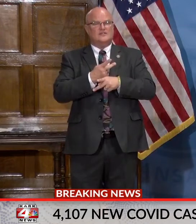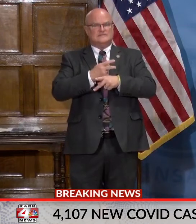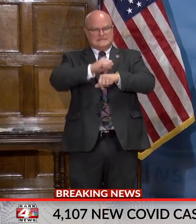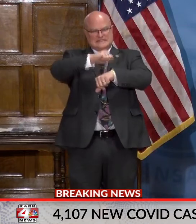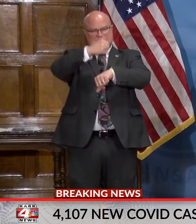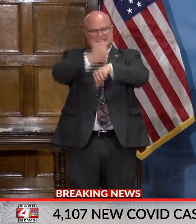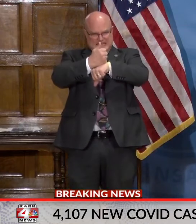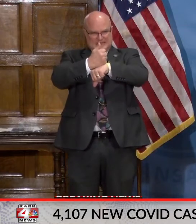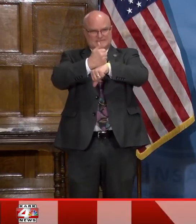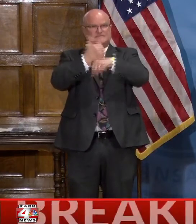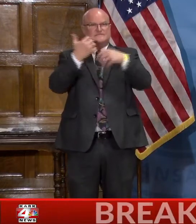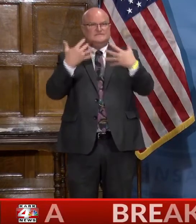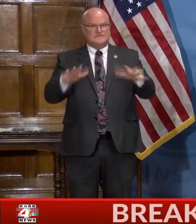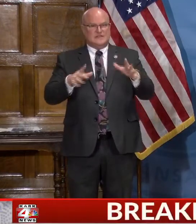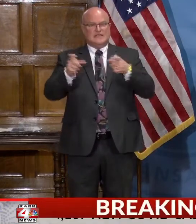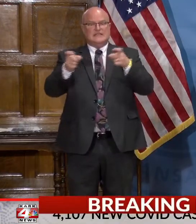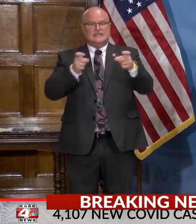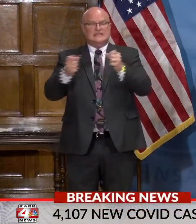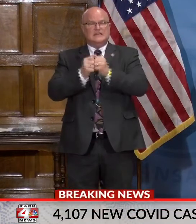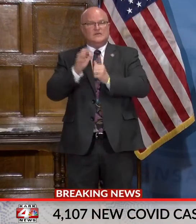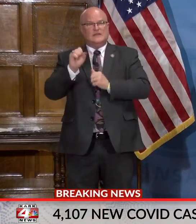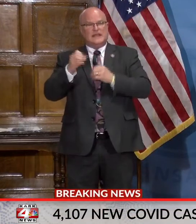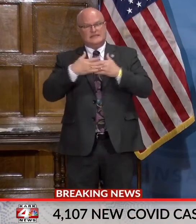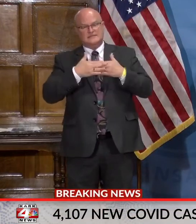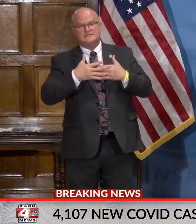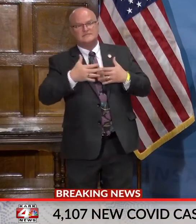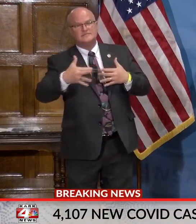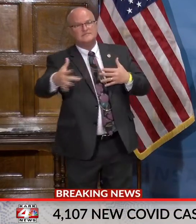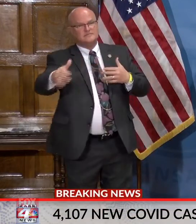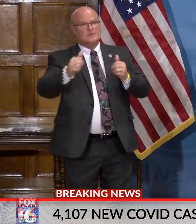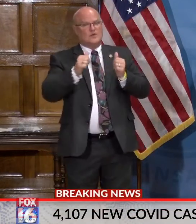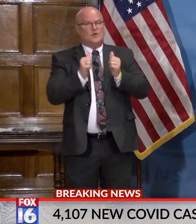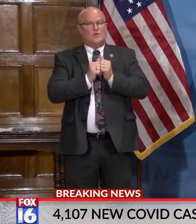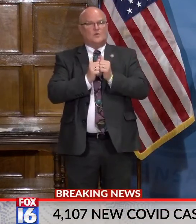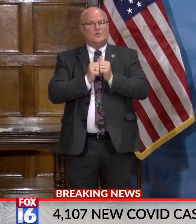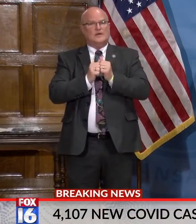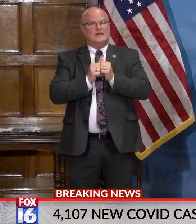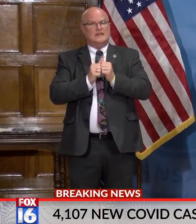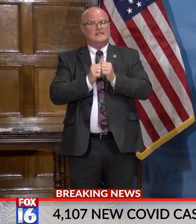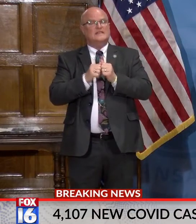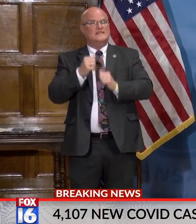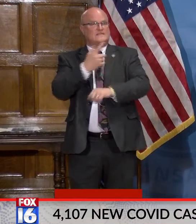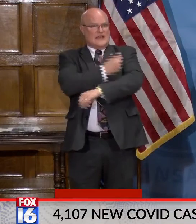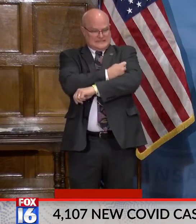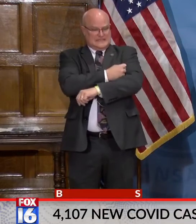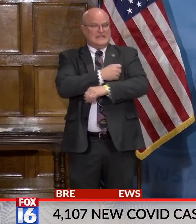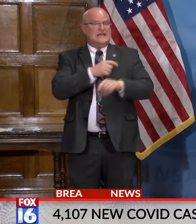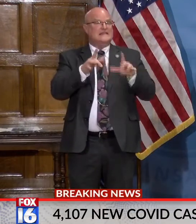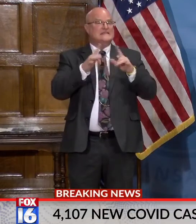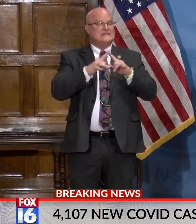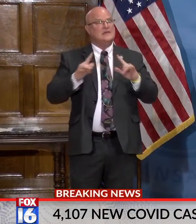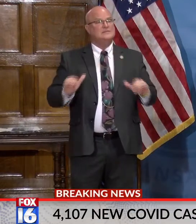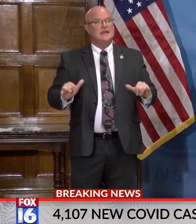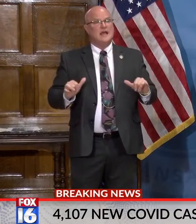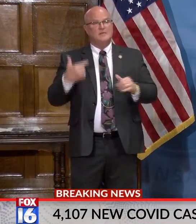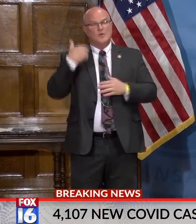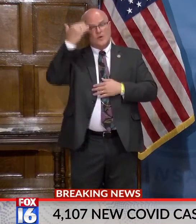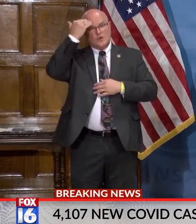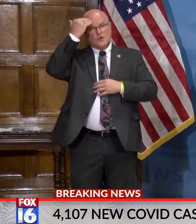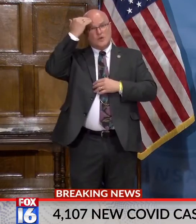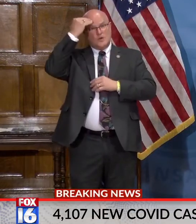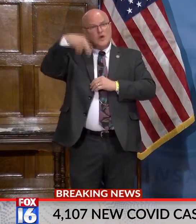intact in order to deal with cases as we move forward with a paucity of vaccine. At the same time, we knew that there was